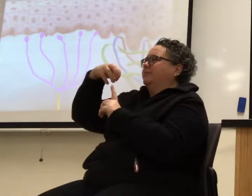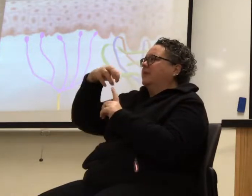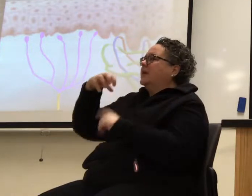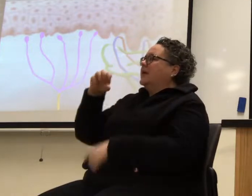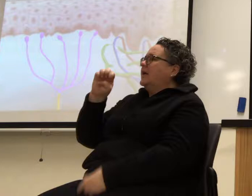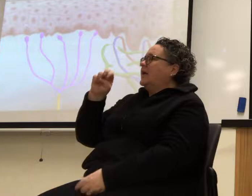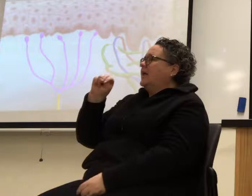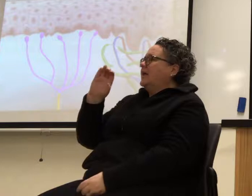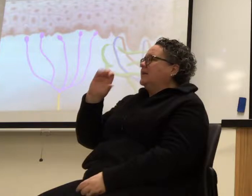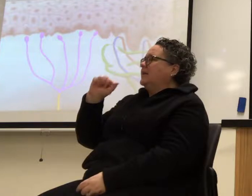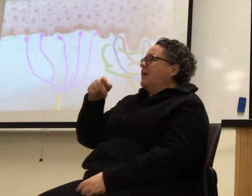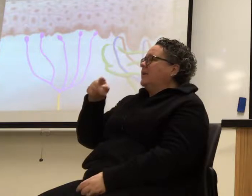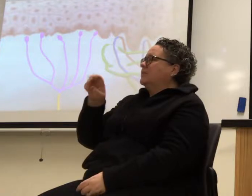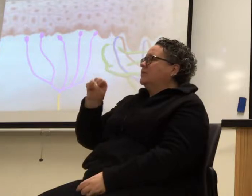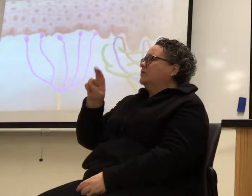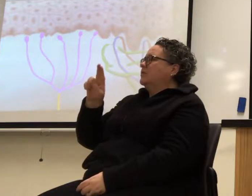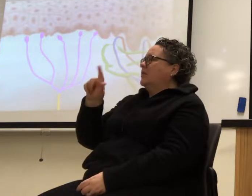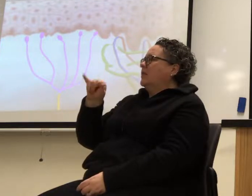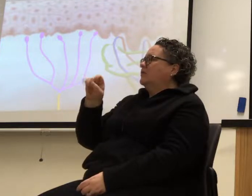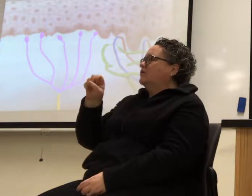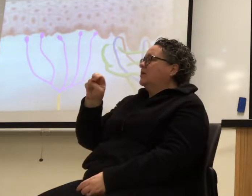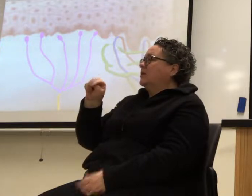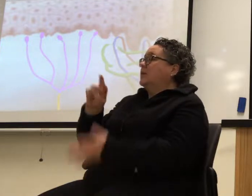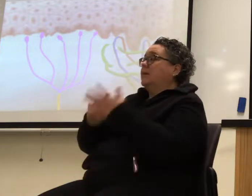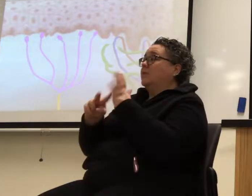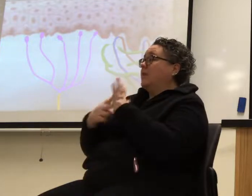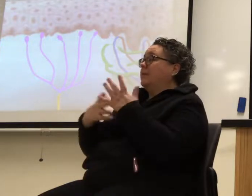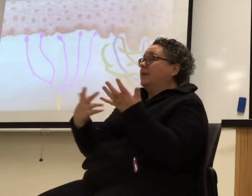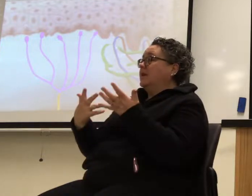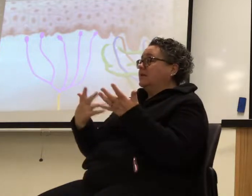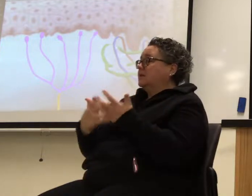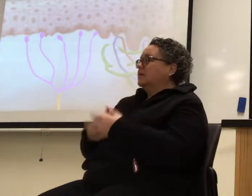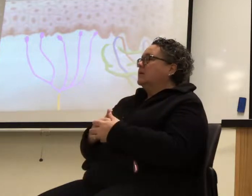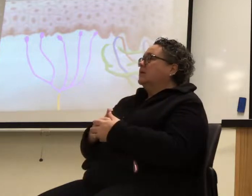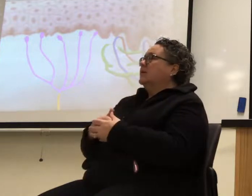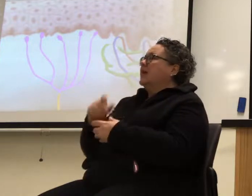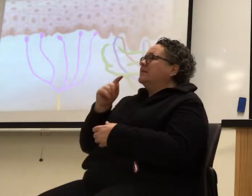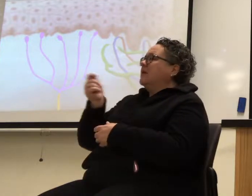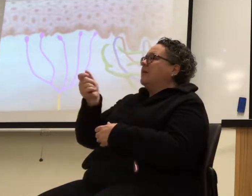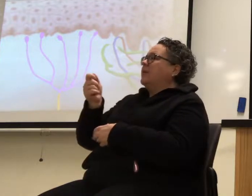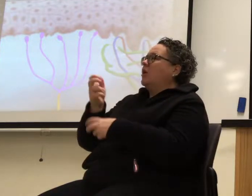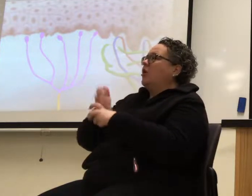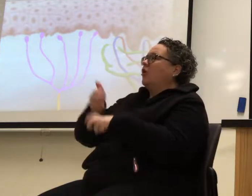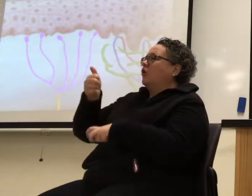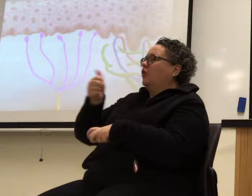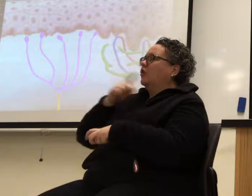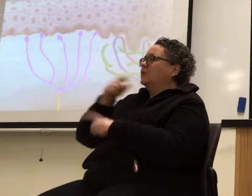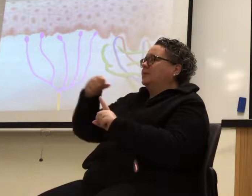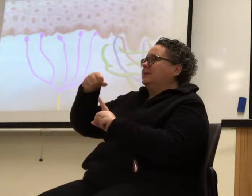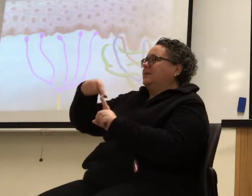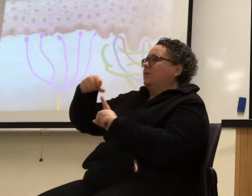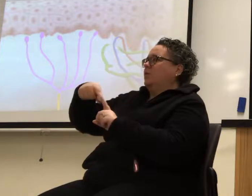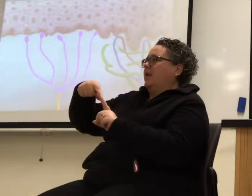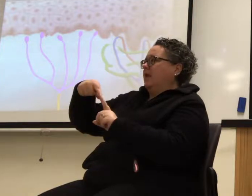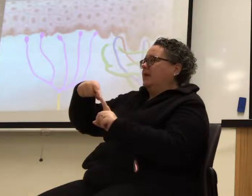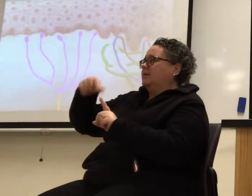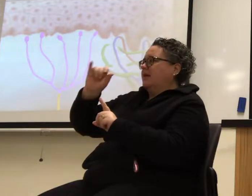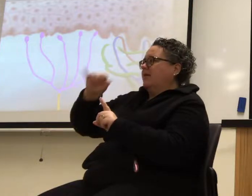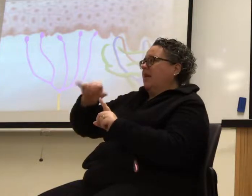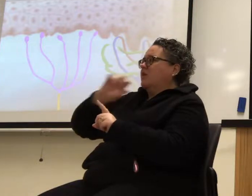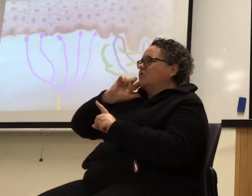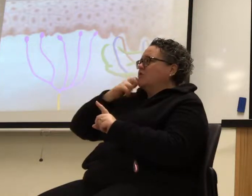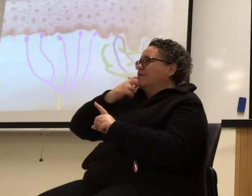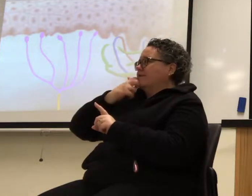that's encapsulated, what that really means is it's a little harder to stimulate that